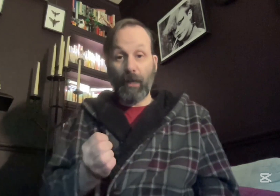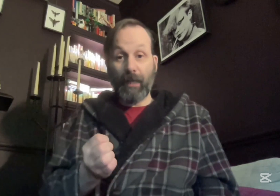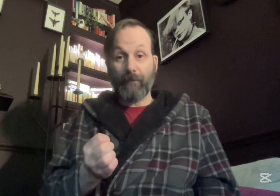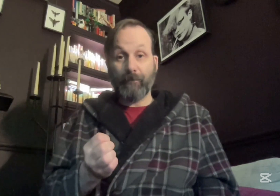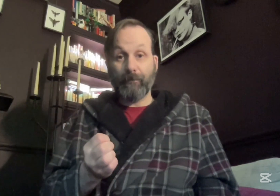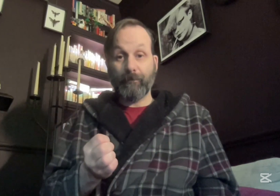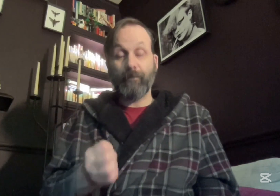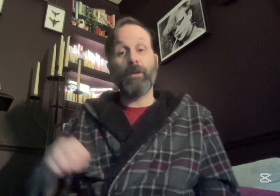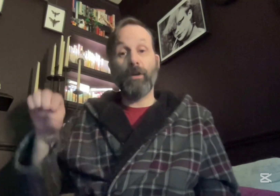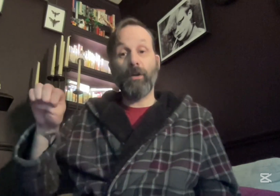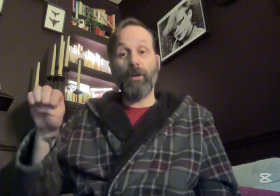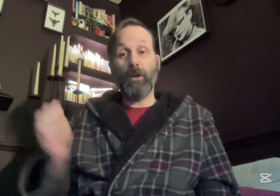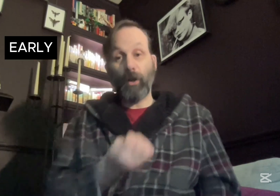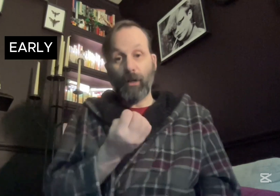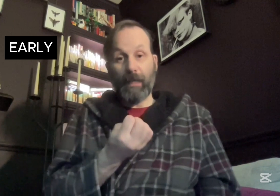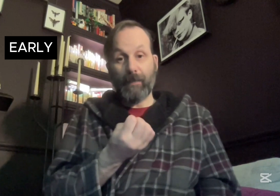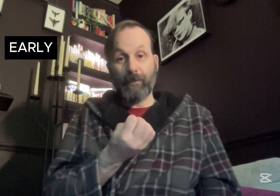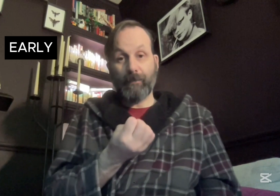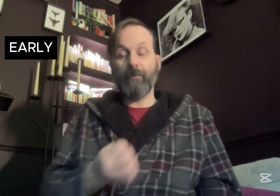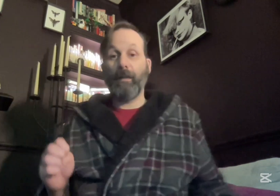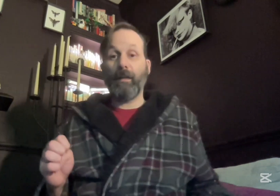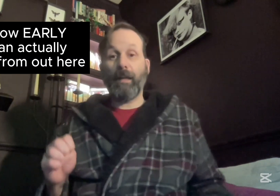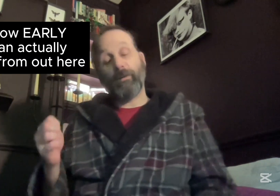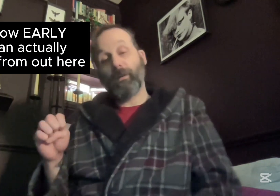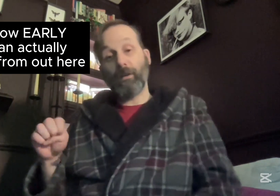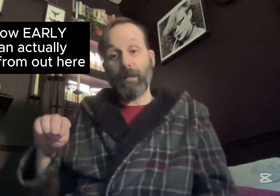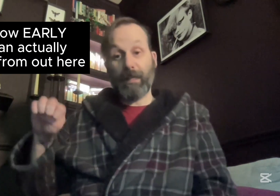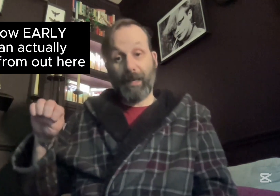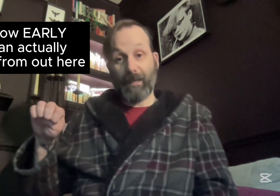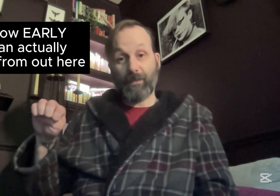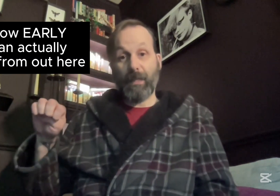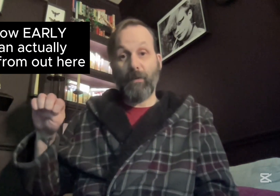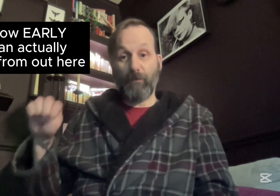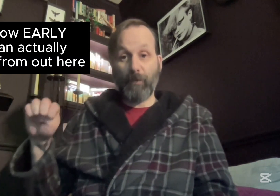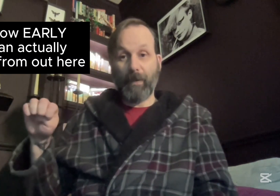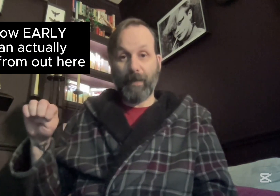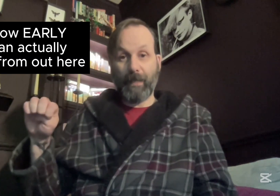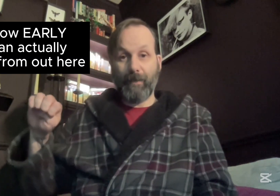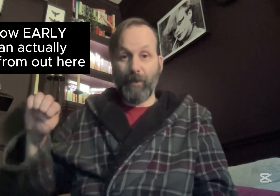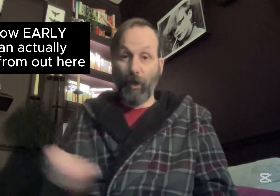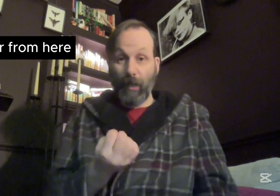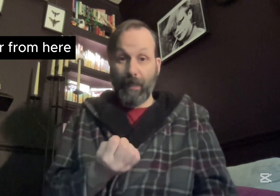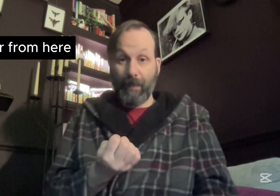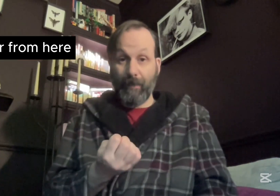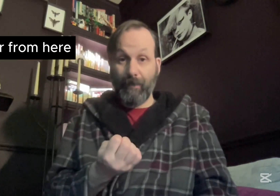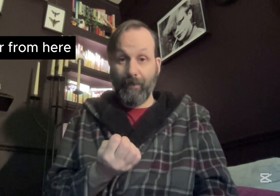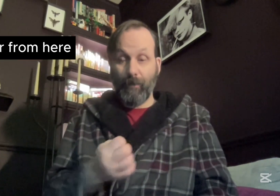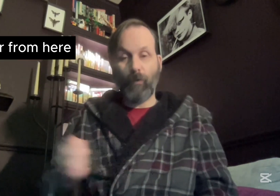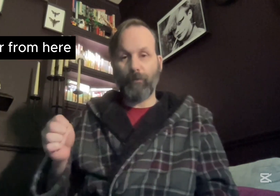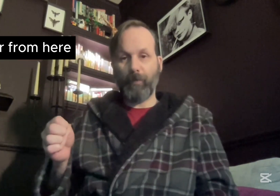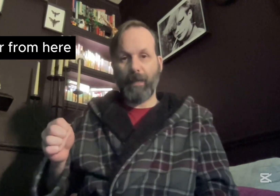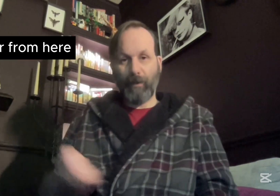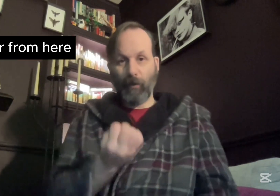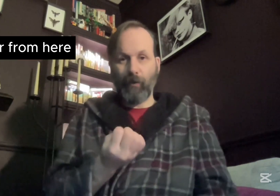Early, early. Now, early can actually go from out here, early, or from here,